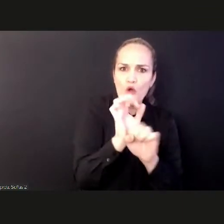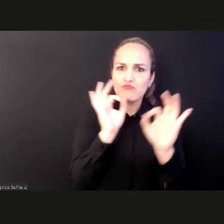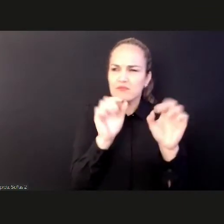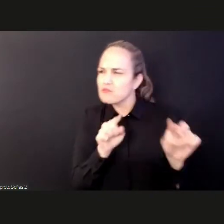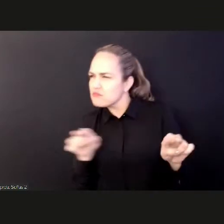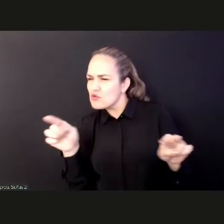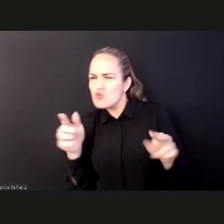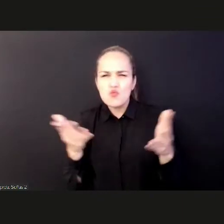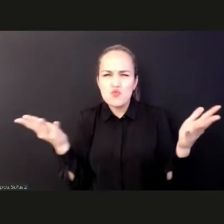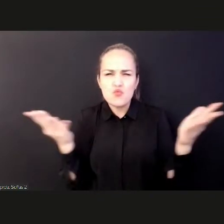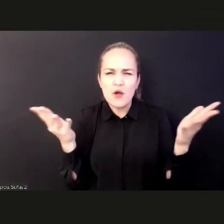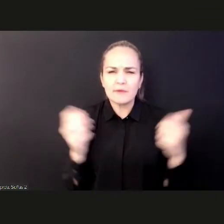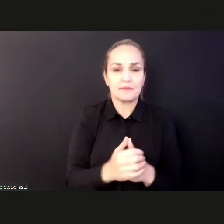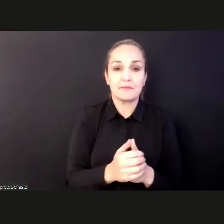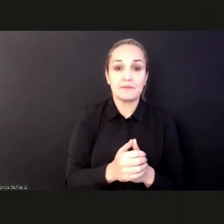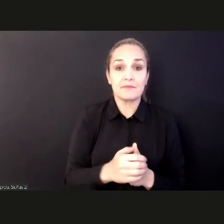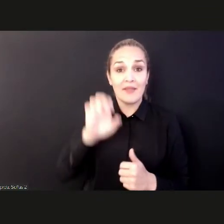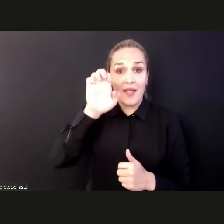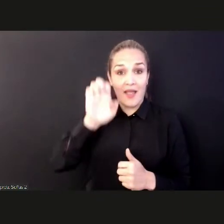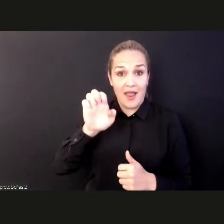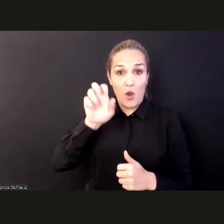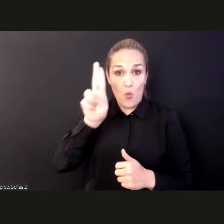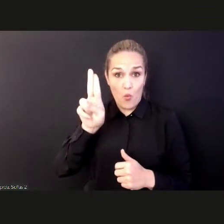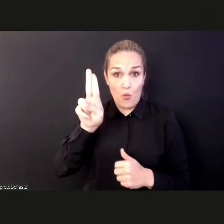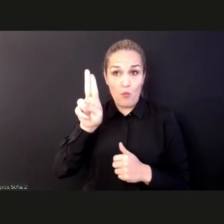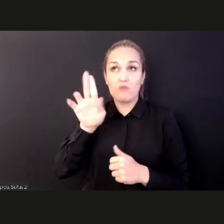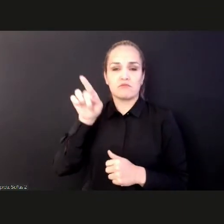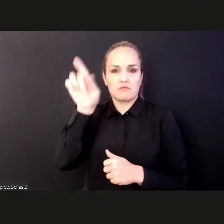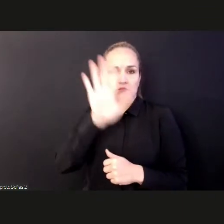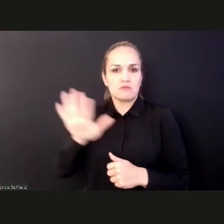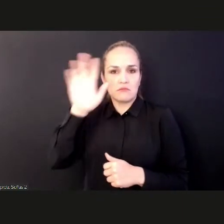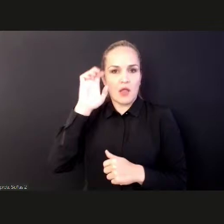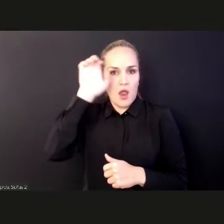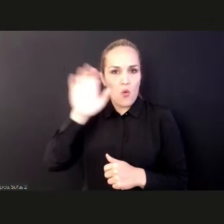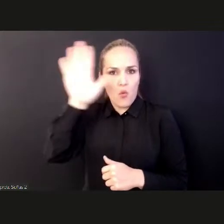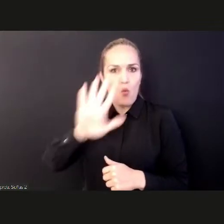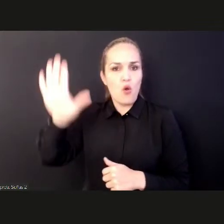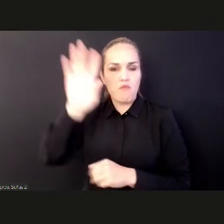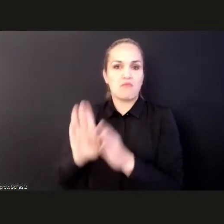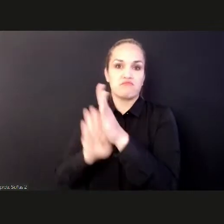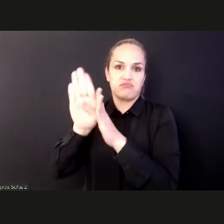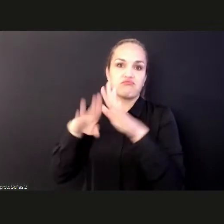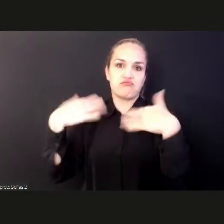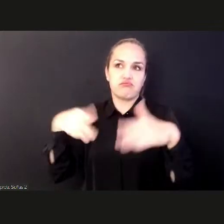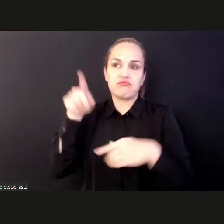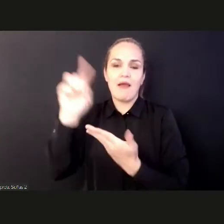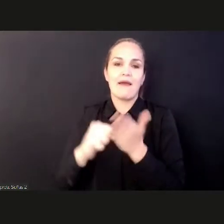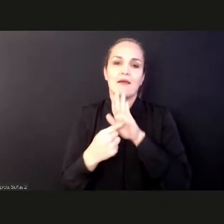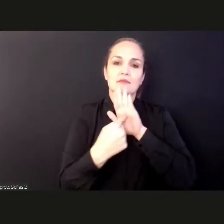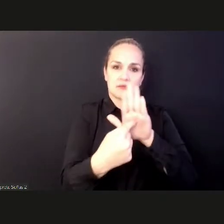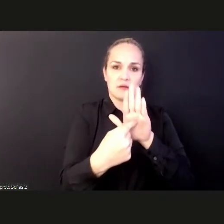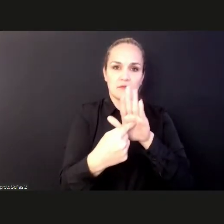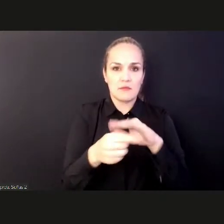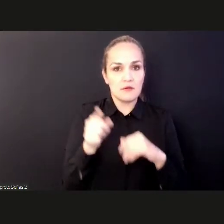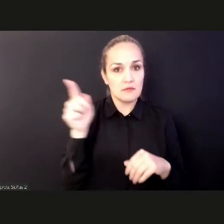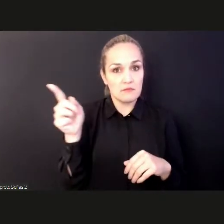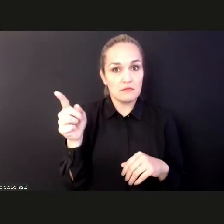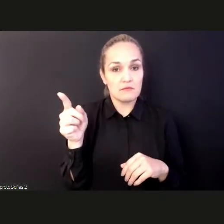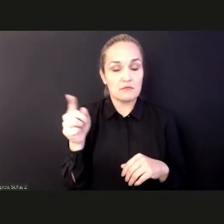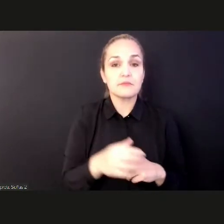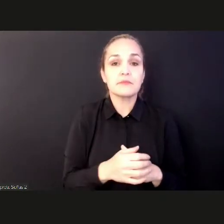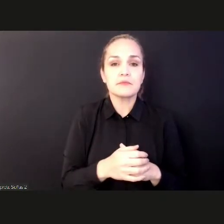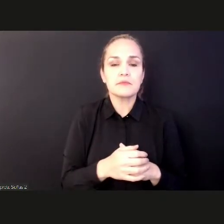setting a global example in how to restart the travel and tourism sector and make safe international travel possible in a harmonized